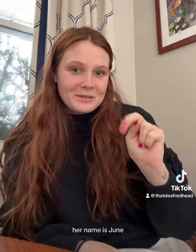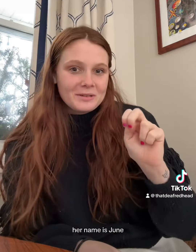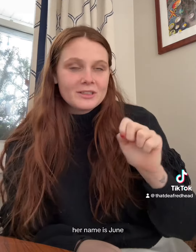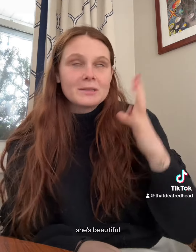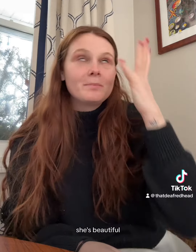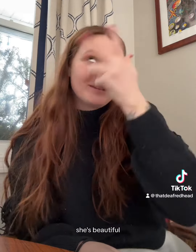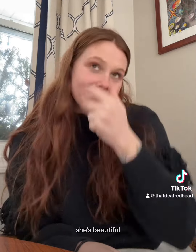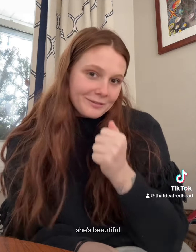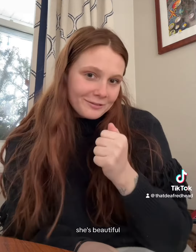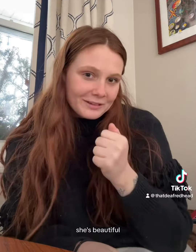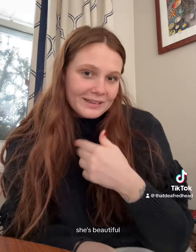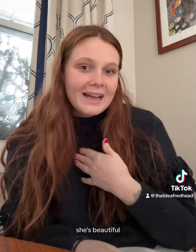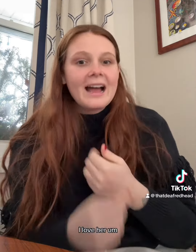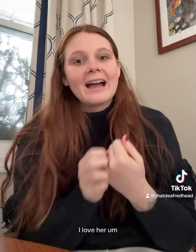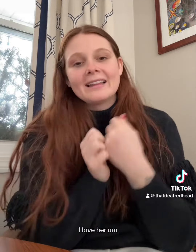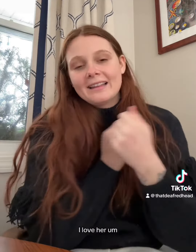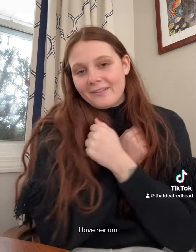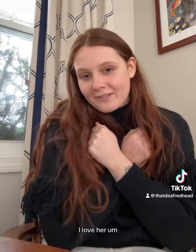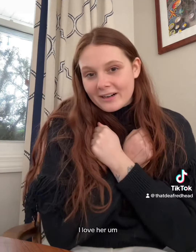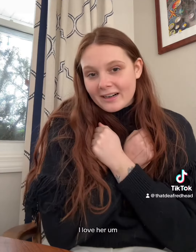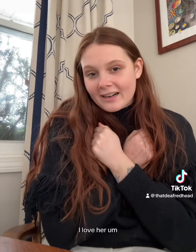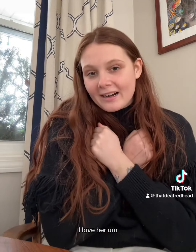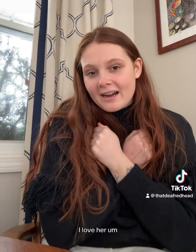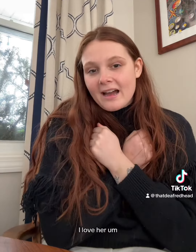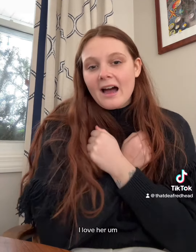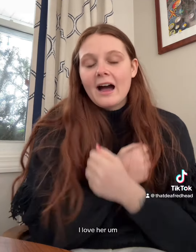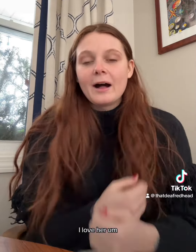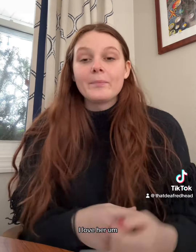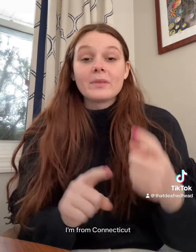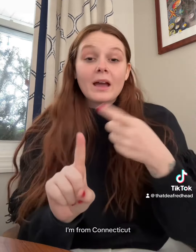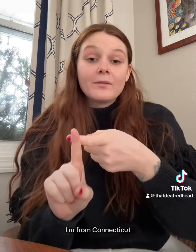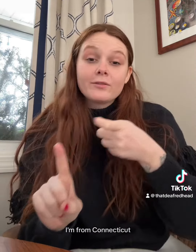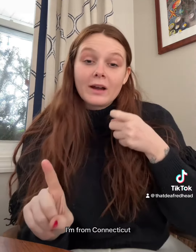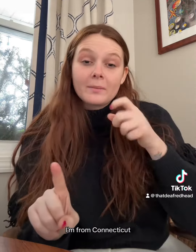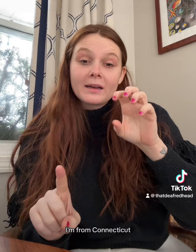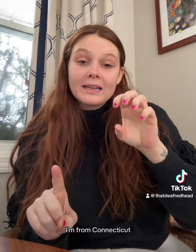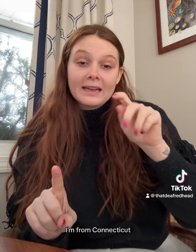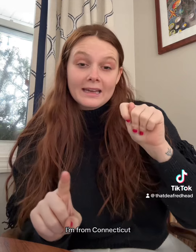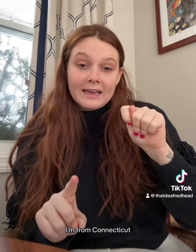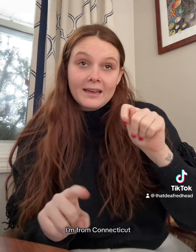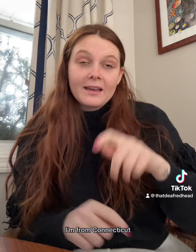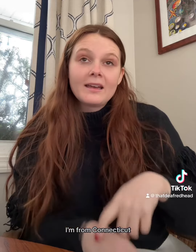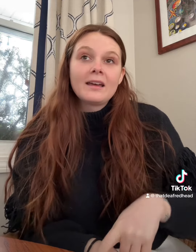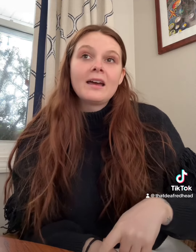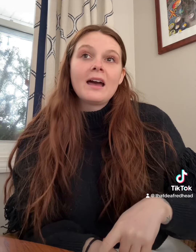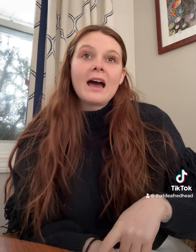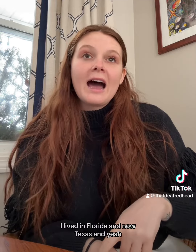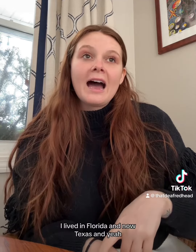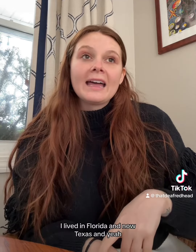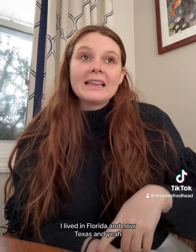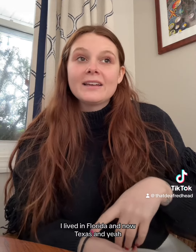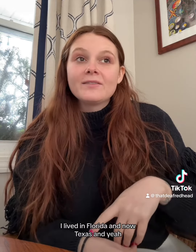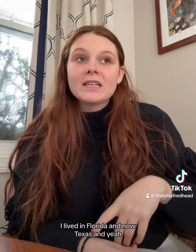She's beautiful. I love her. I'm from Connecticut. I lived